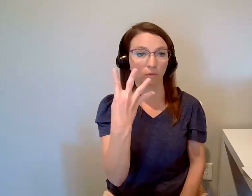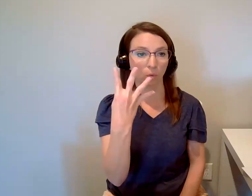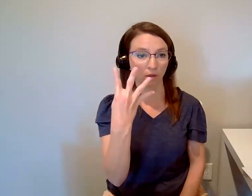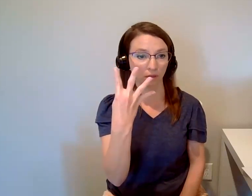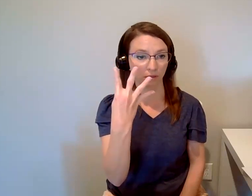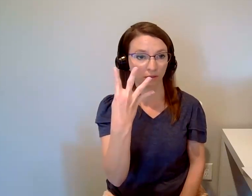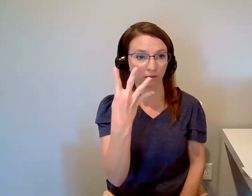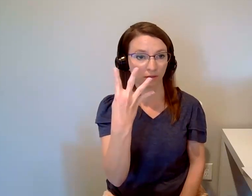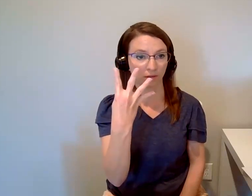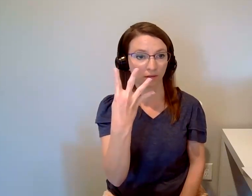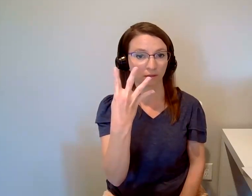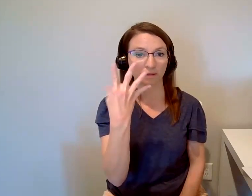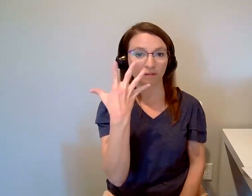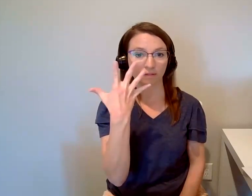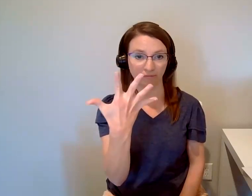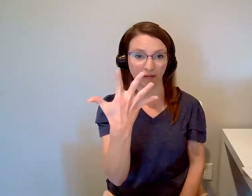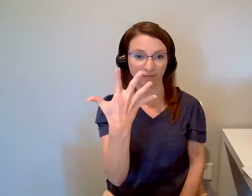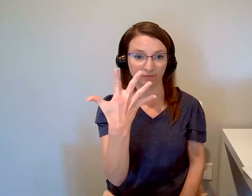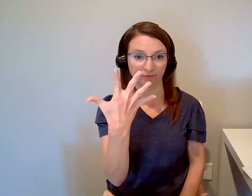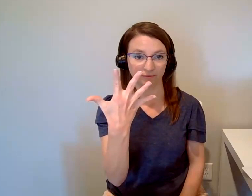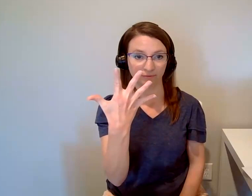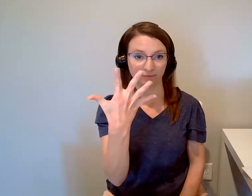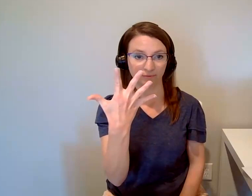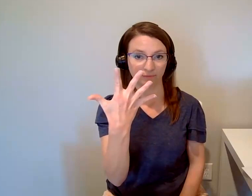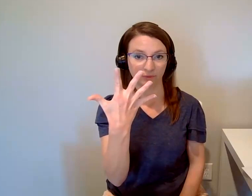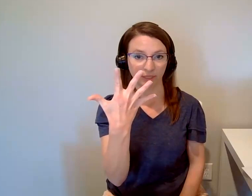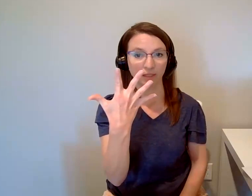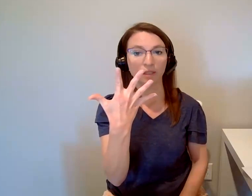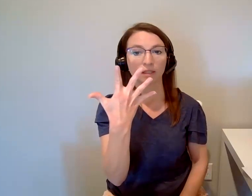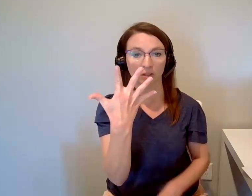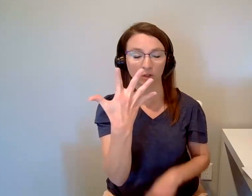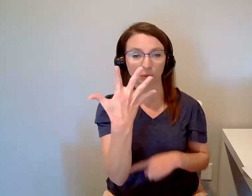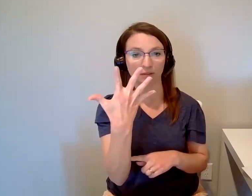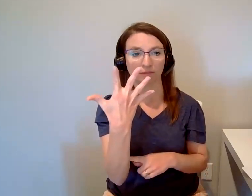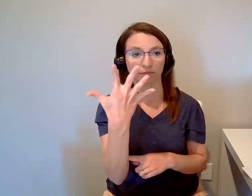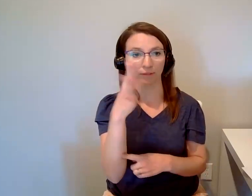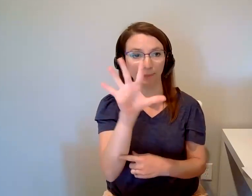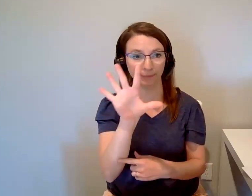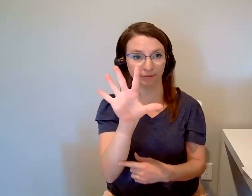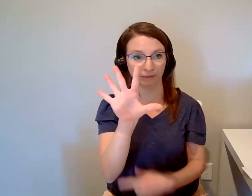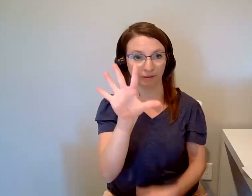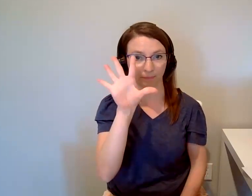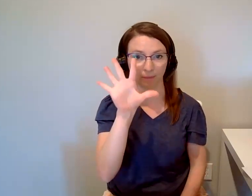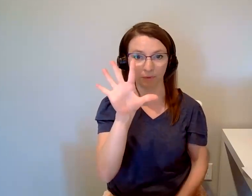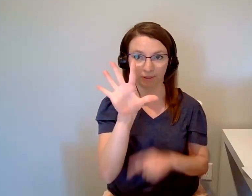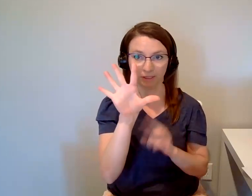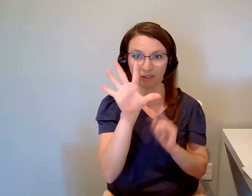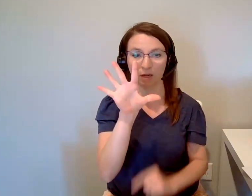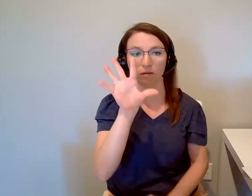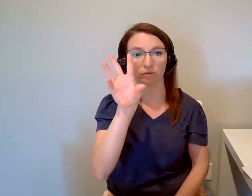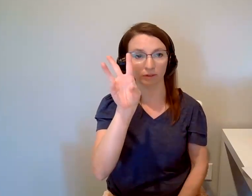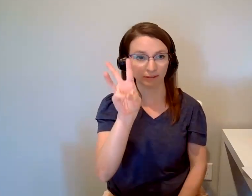4, 5. Then you're going to flip palm orientation out for